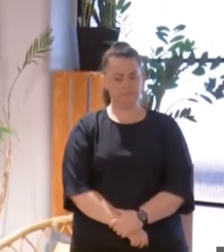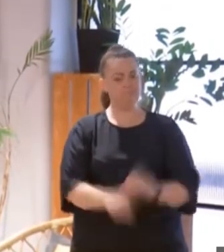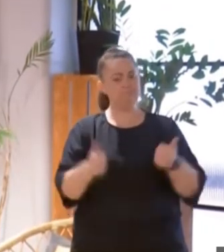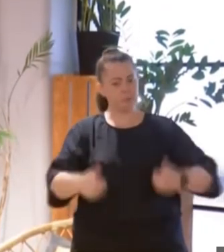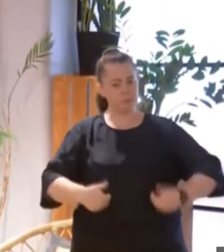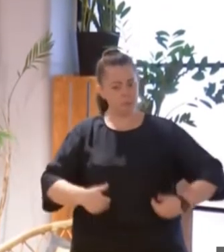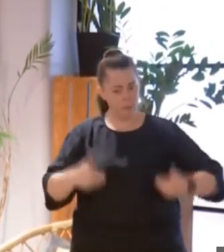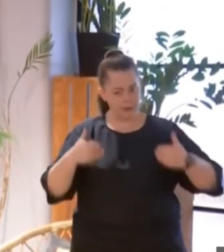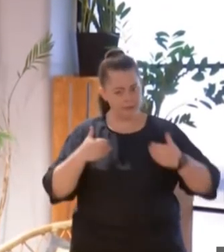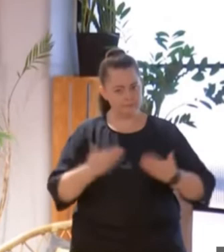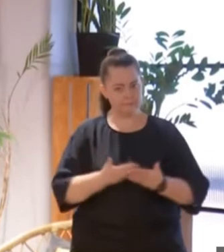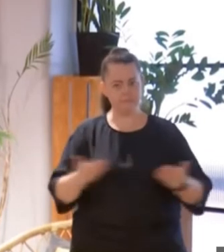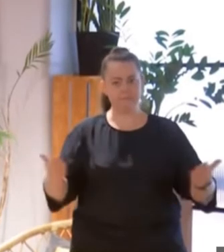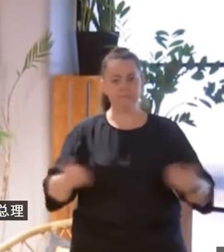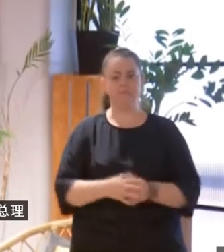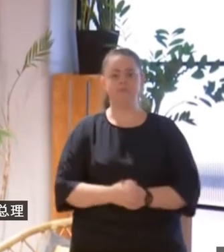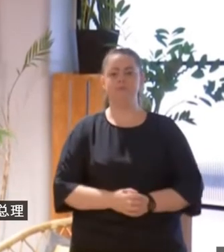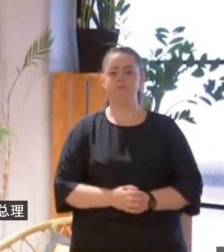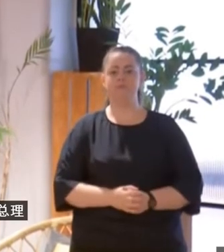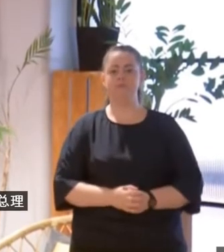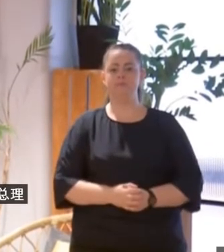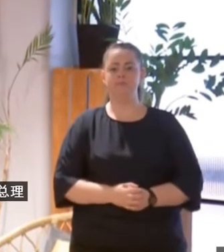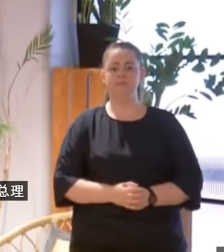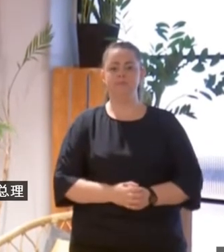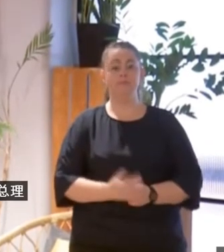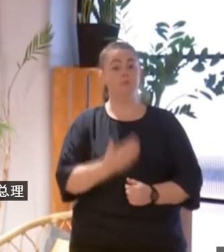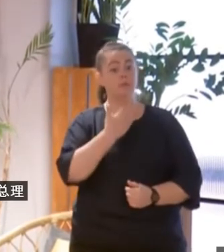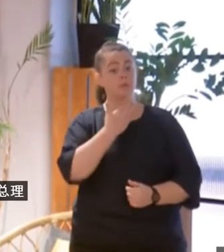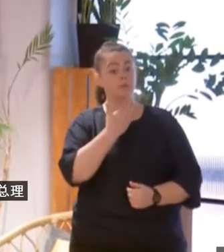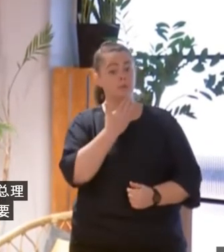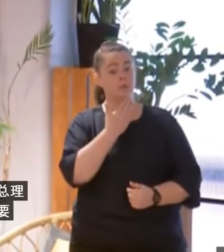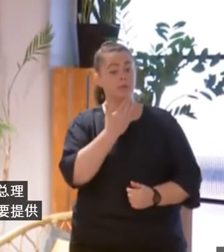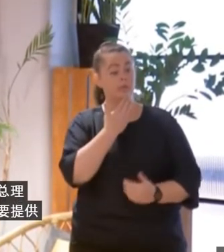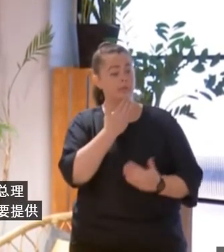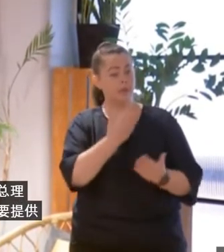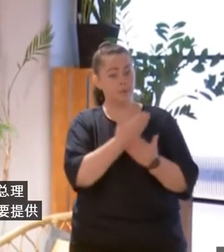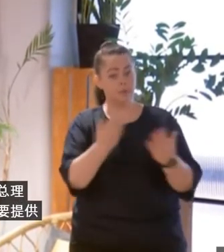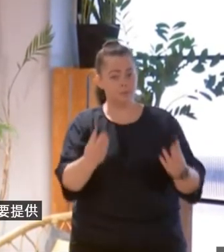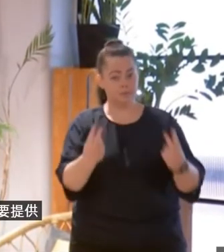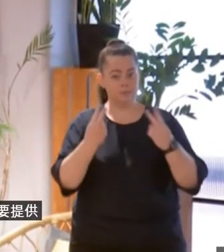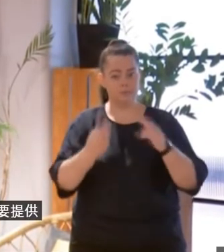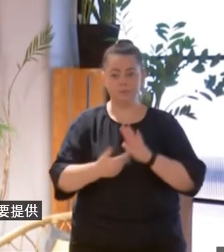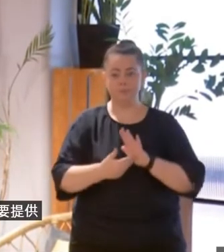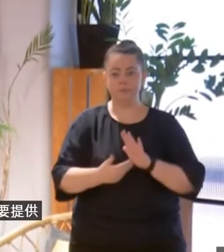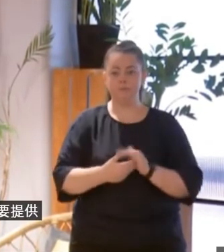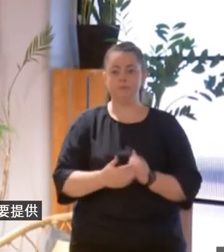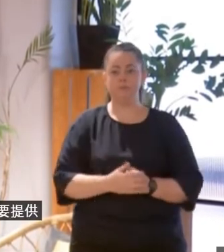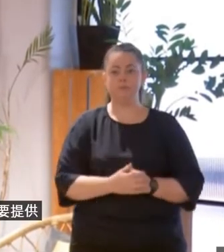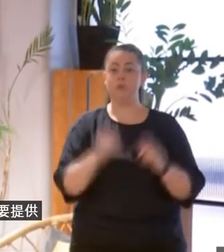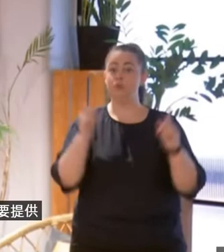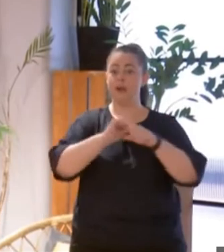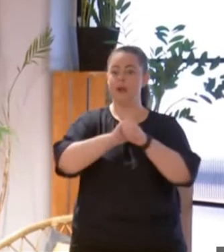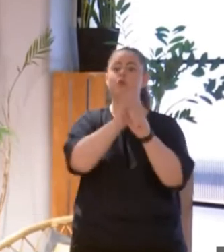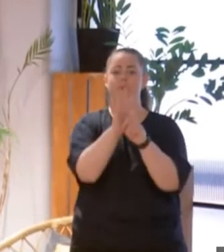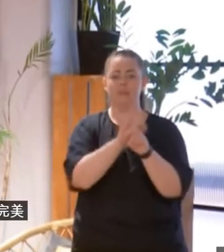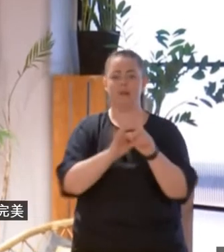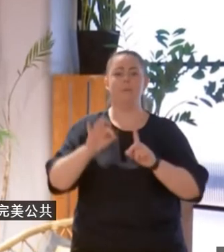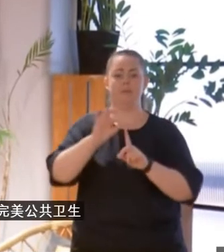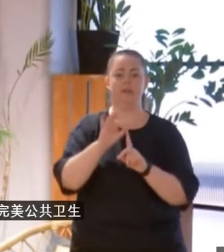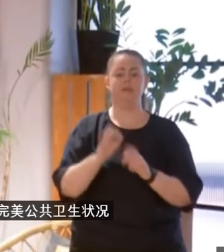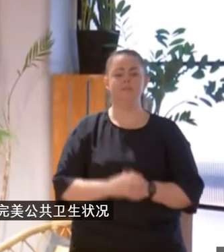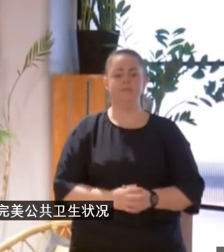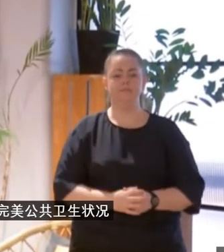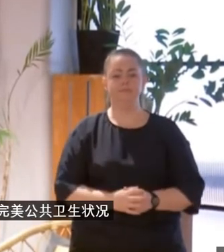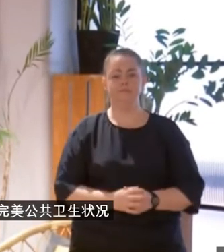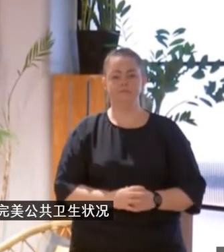Good morning, and good morning, Premier, and good morning, everyone. I'm here to give an update on the COVID public health situation